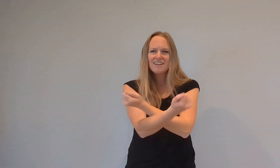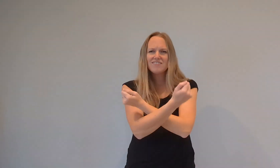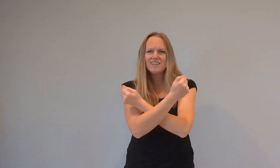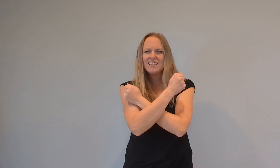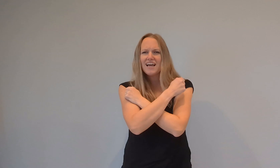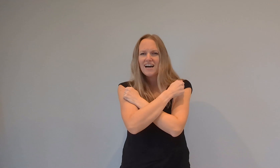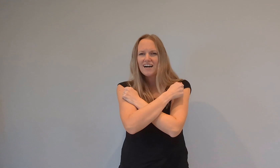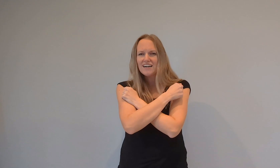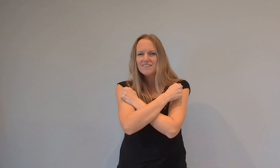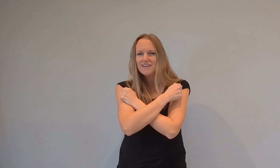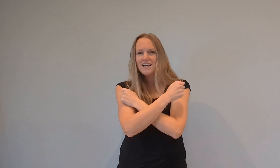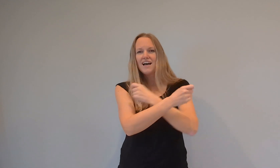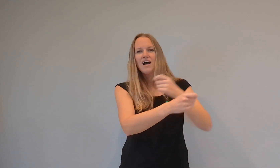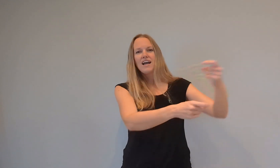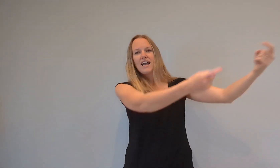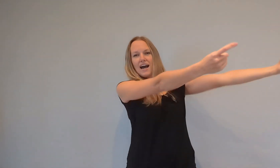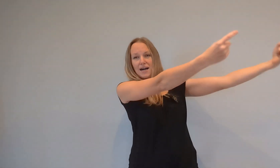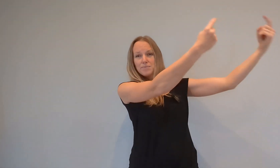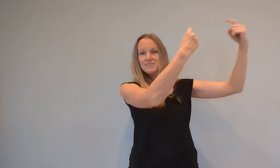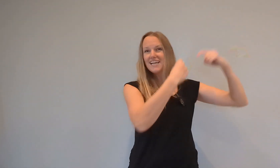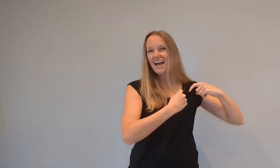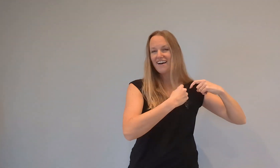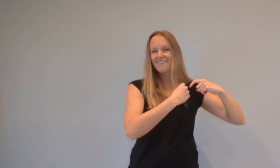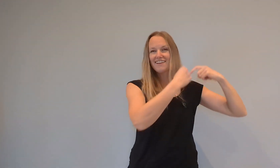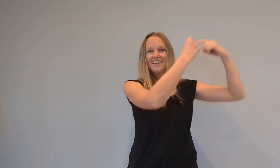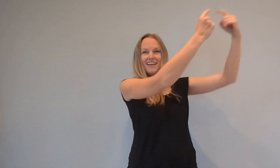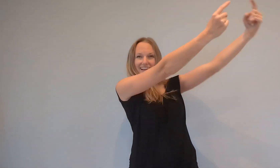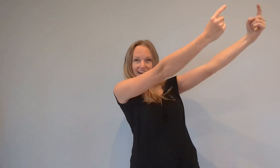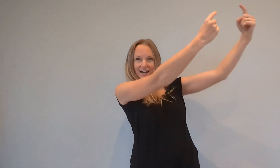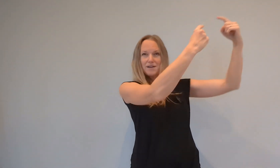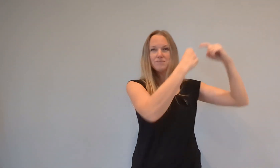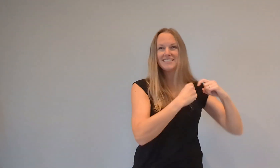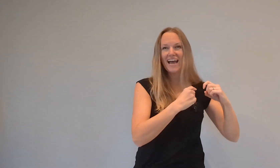of love. Come down,